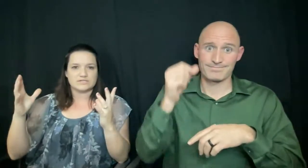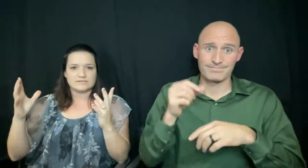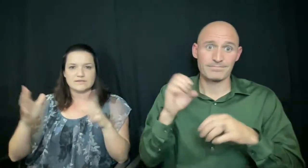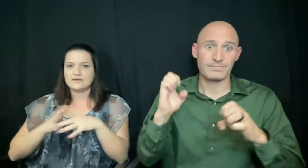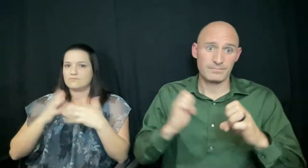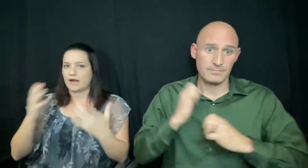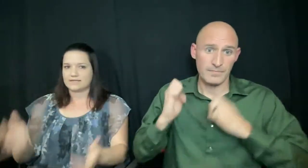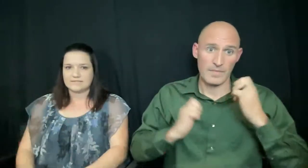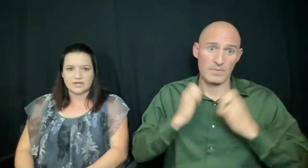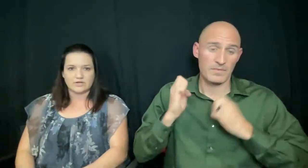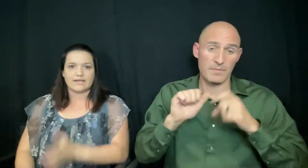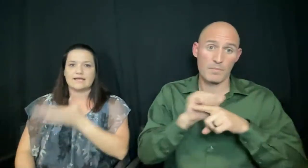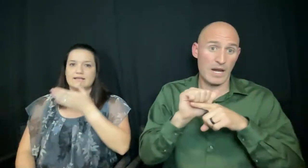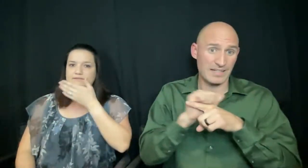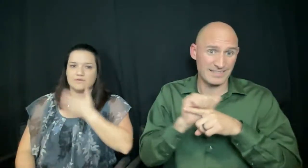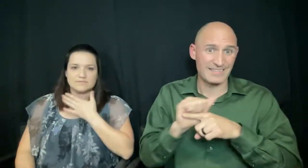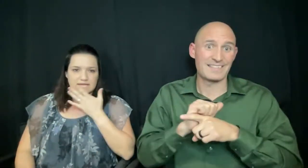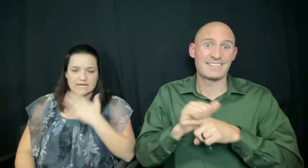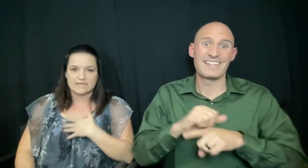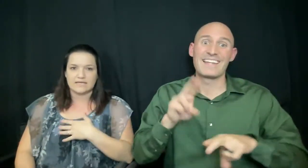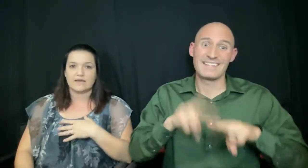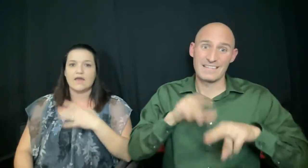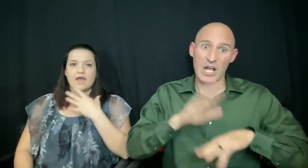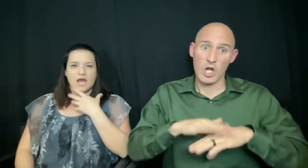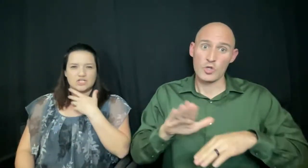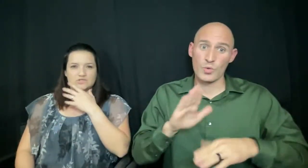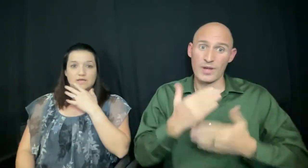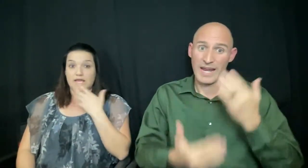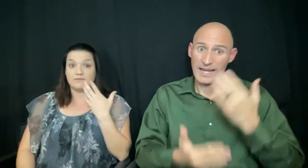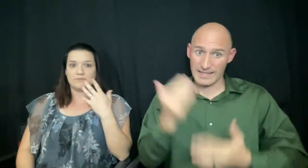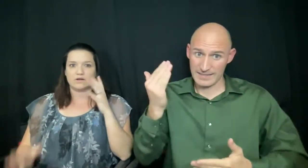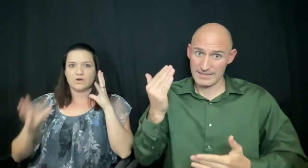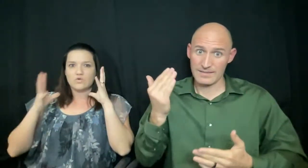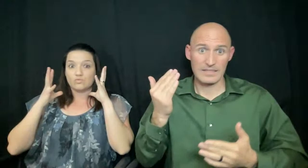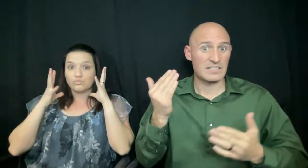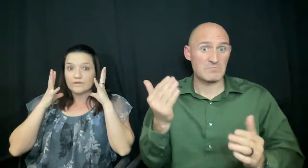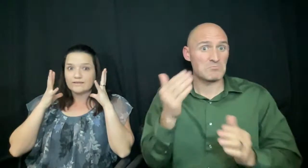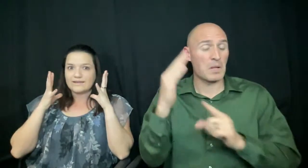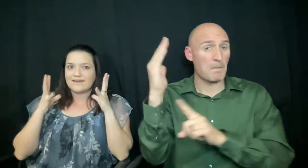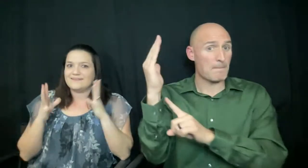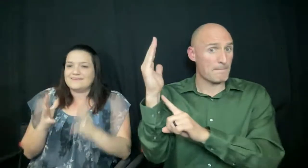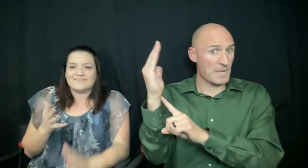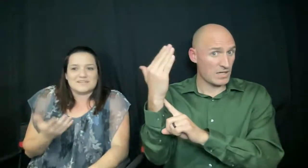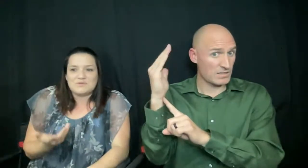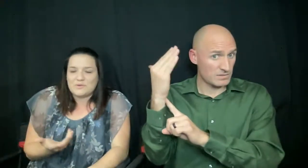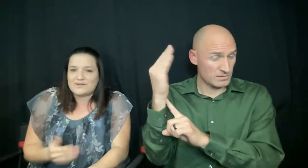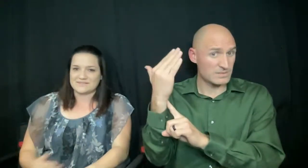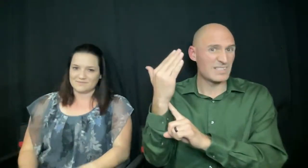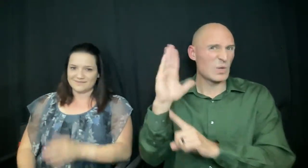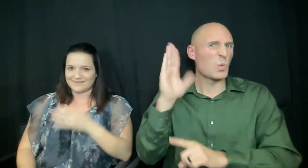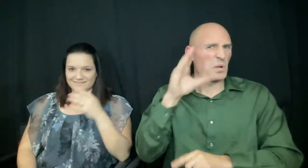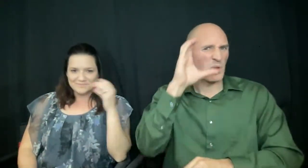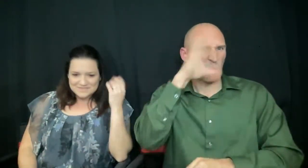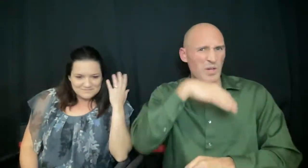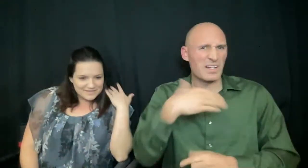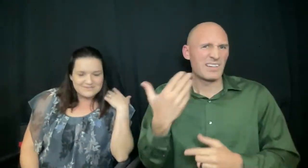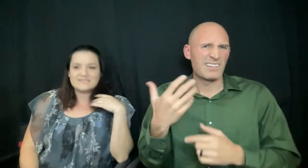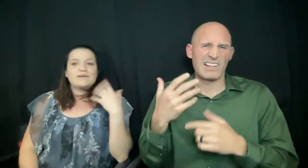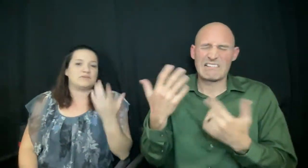emotions, practice sitting on your hands, don't say anything, and just in the mirror. Really, and it's gonna be weird. It's gonna be like, oh, it's embarrassing. Yeah, but nobody's